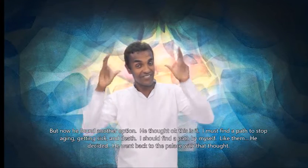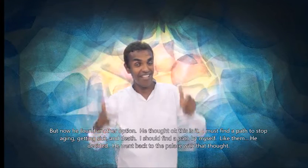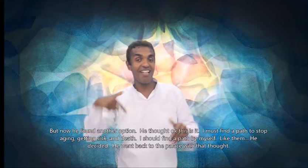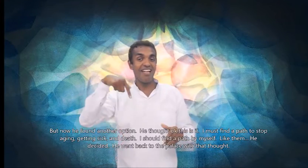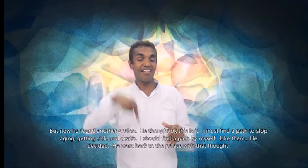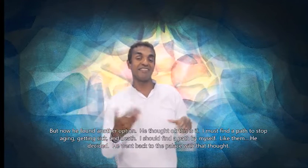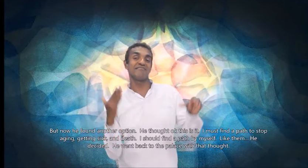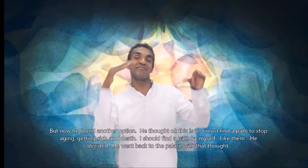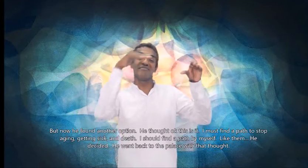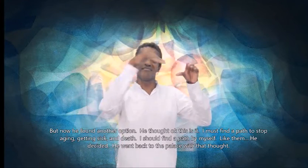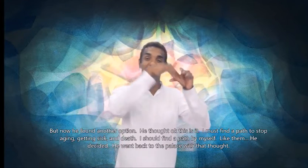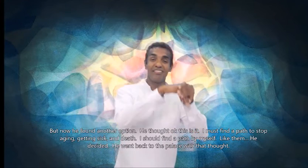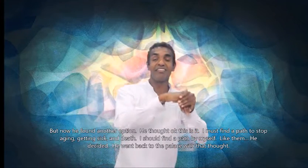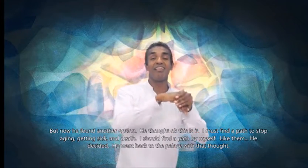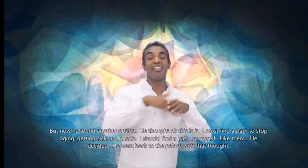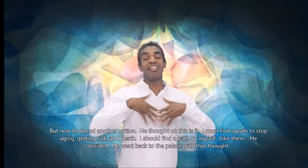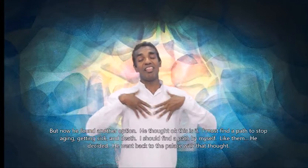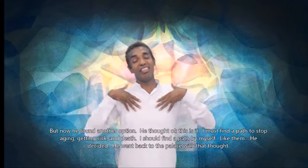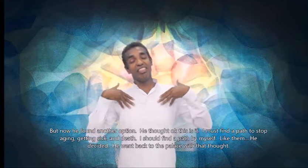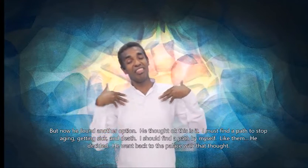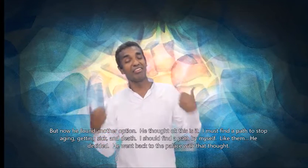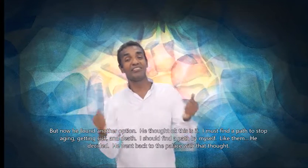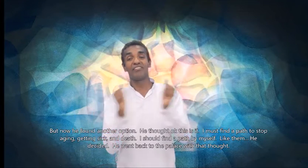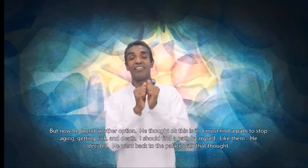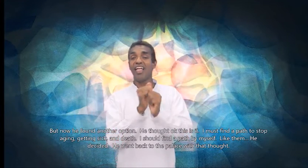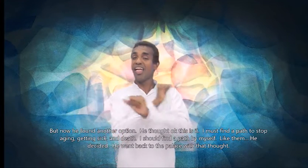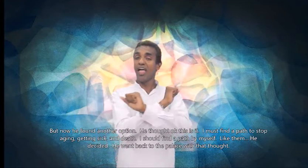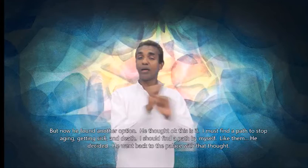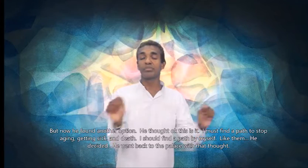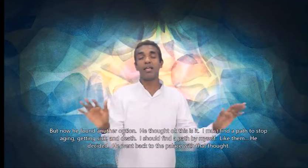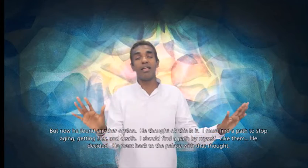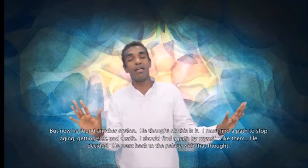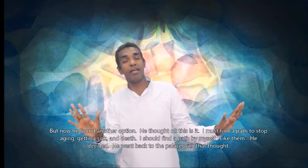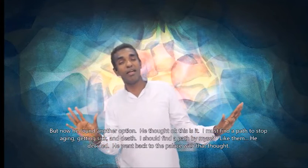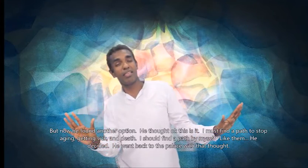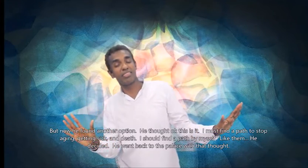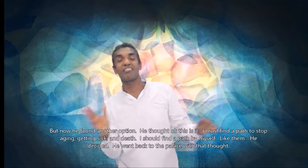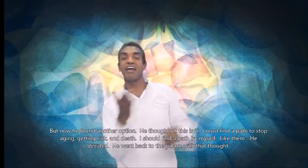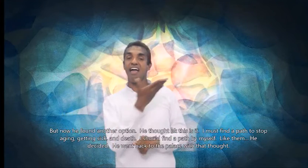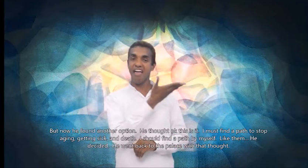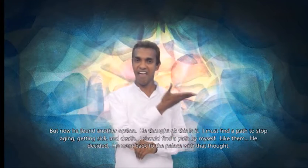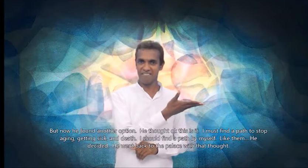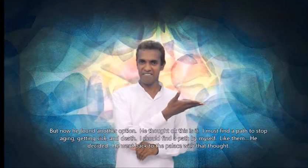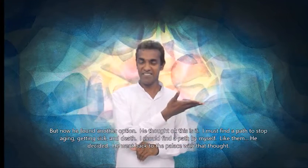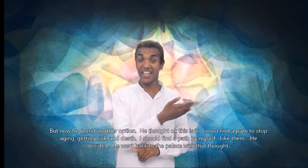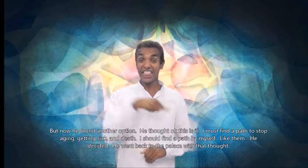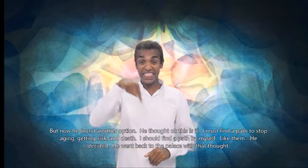stop aging, getting sick, and death. I should find a path by myself, like them,